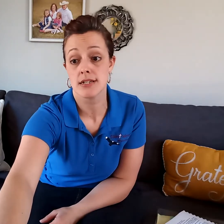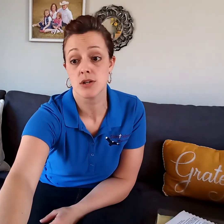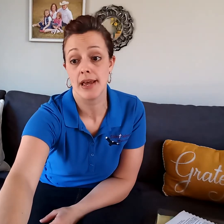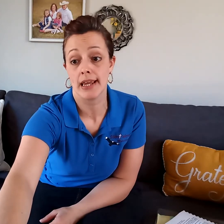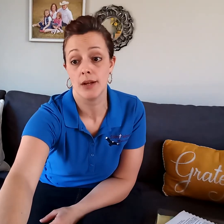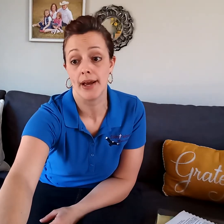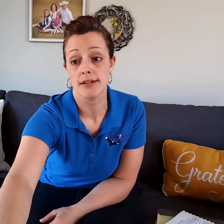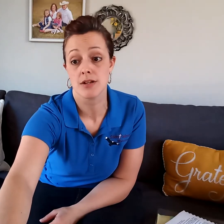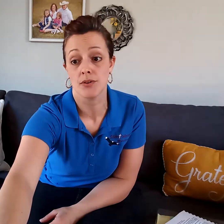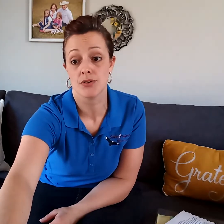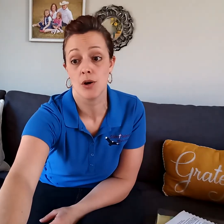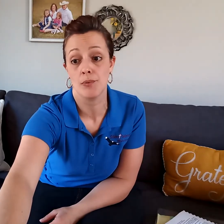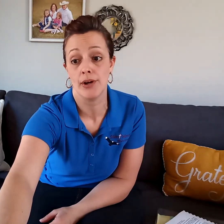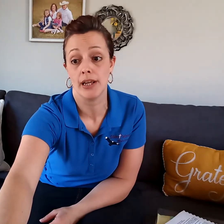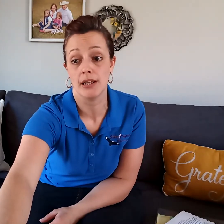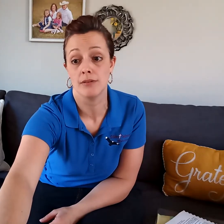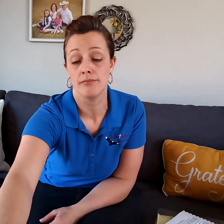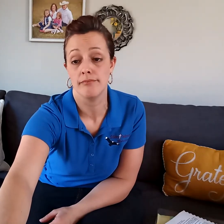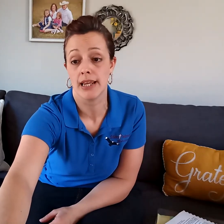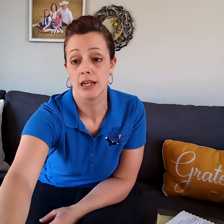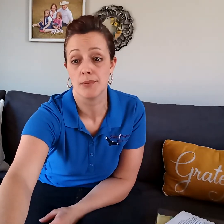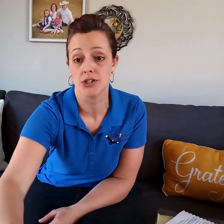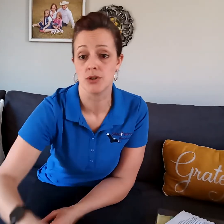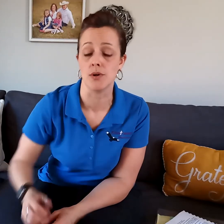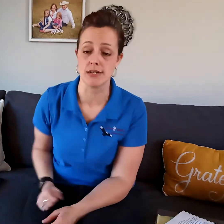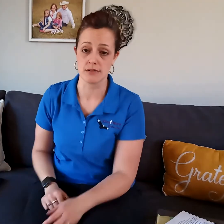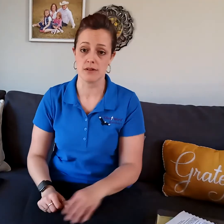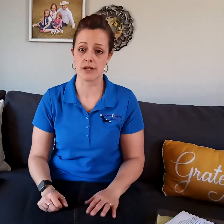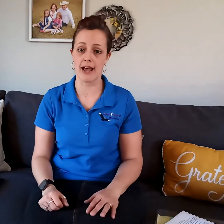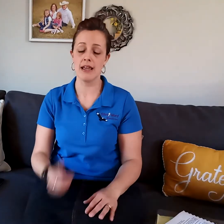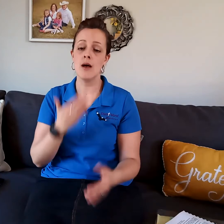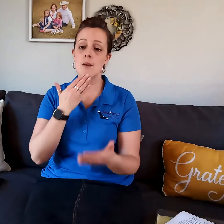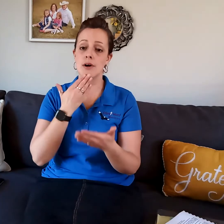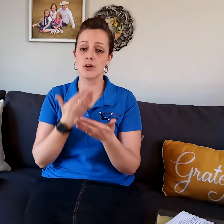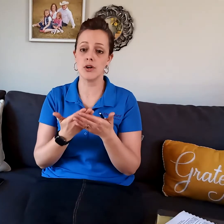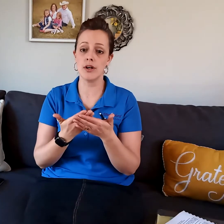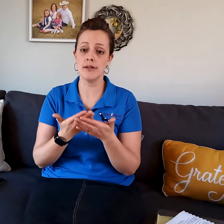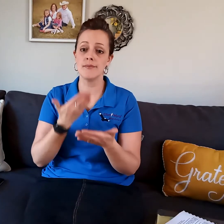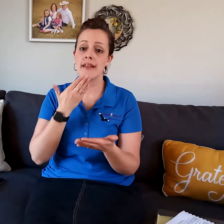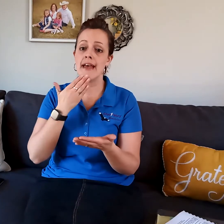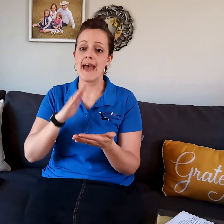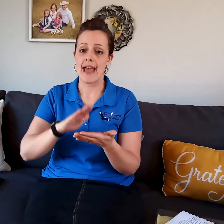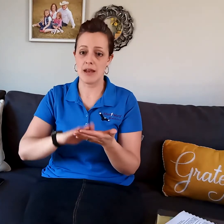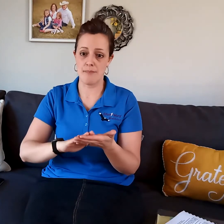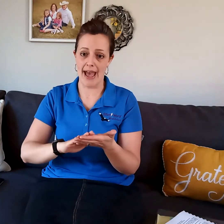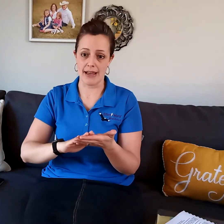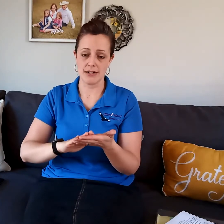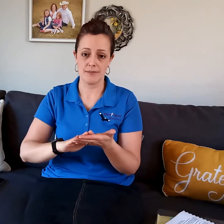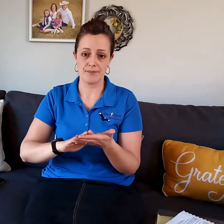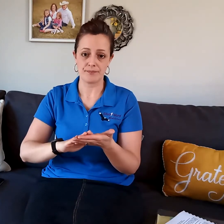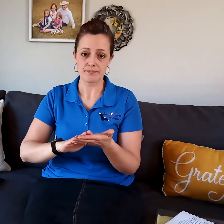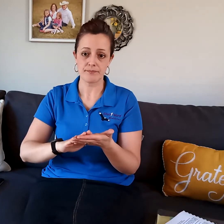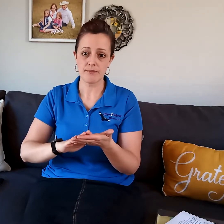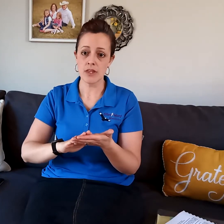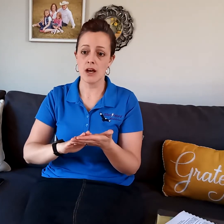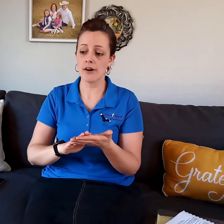you make anyway, so there's no point in making a bunch of noise, okay? But good and bad, all